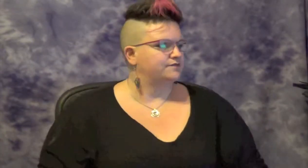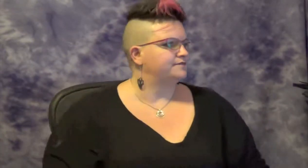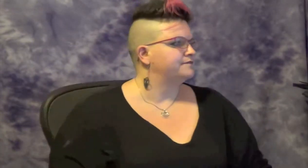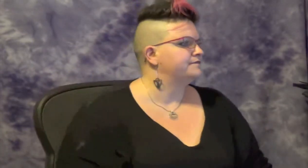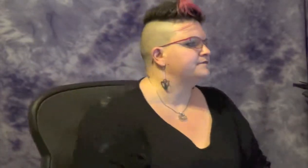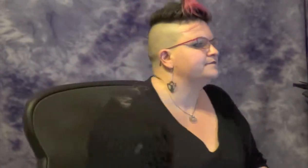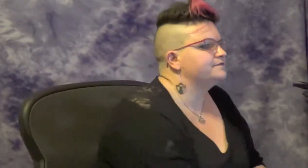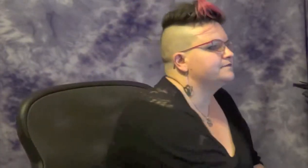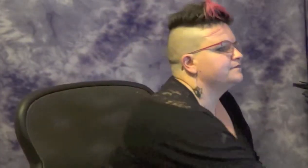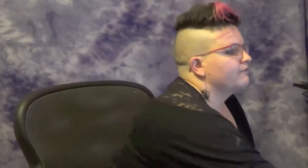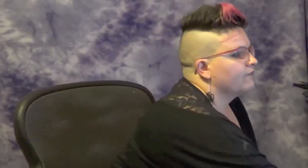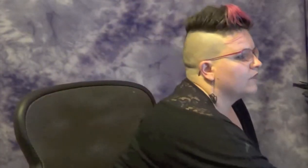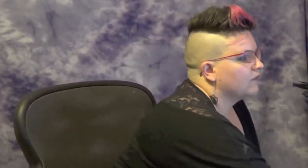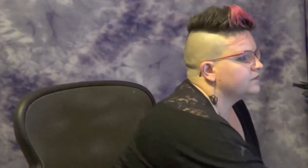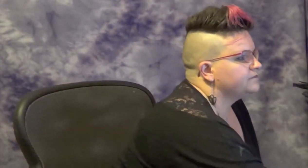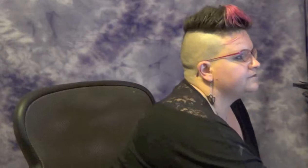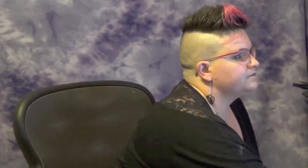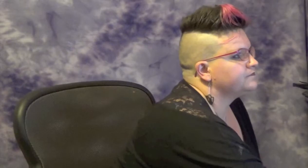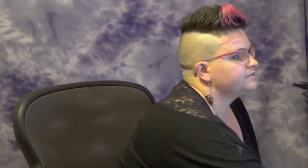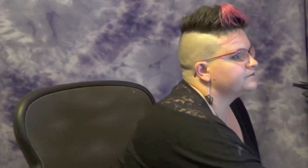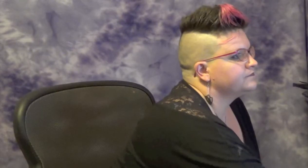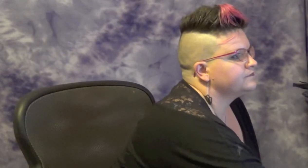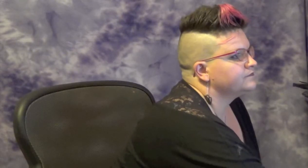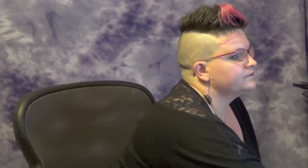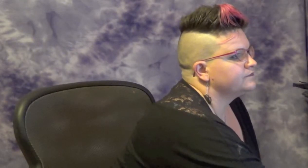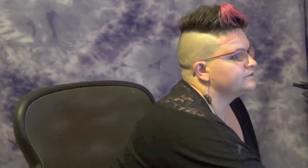the game works, and all of that good stuff.